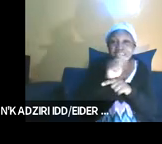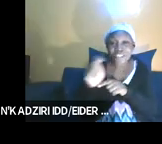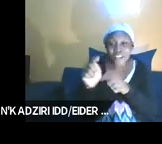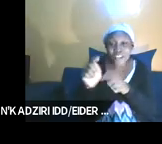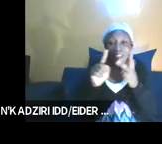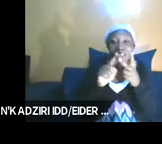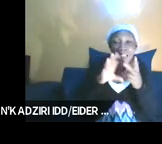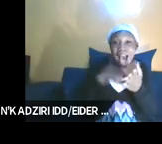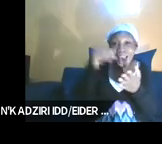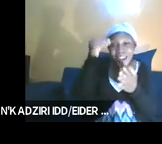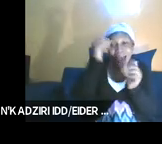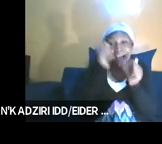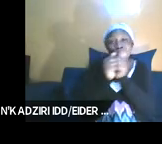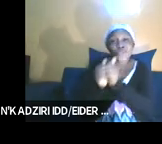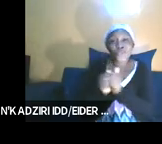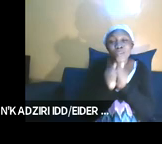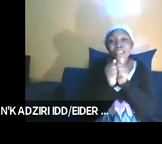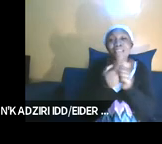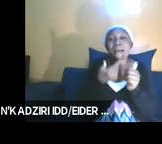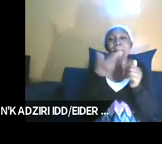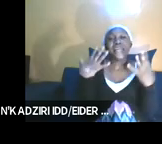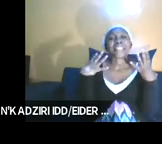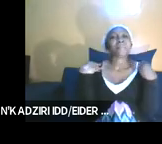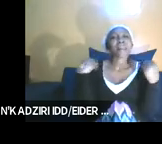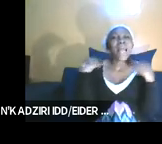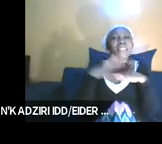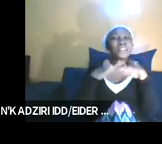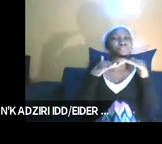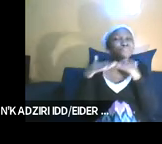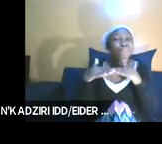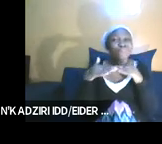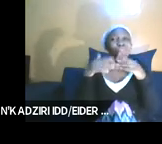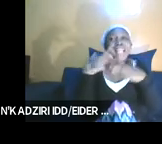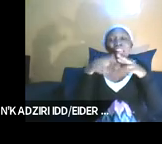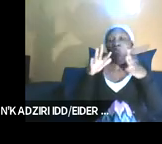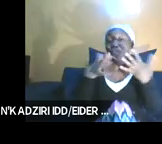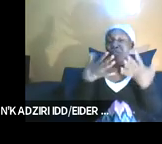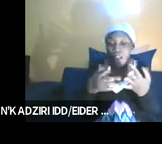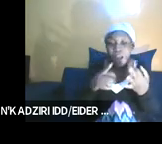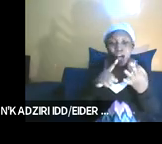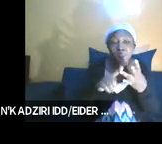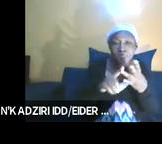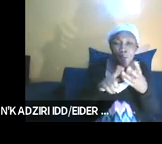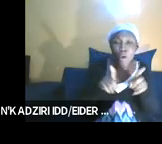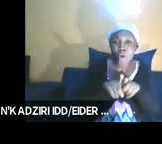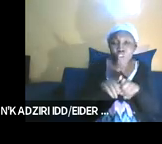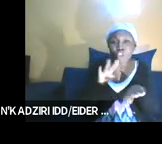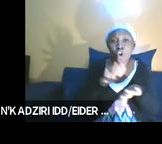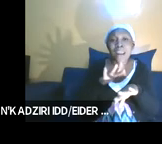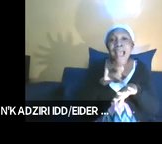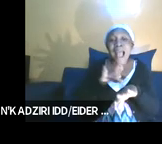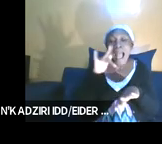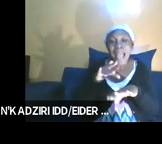what are the best practices around peer review. Very often, especially for early career researchers, we are asked to do peer